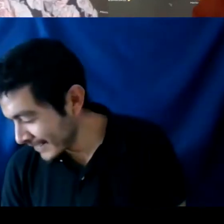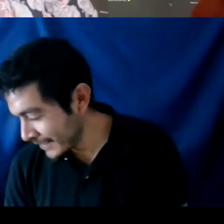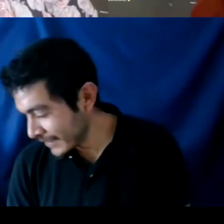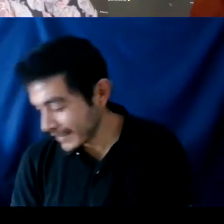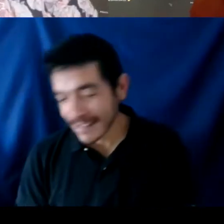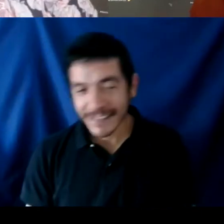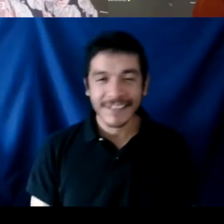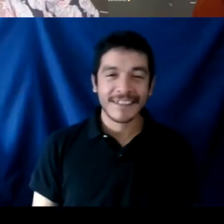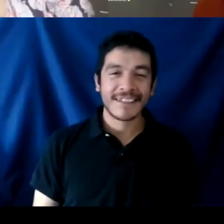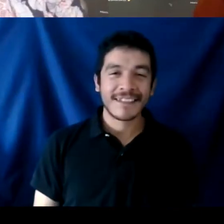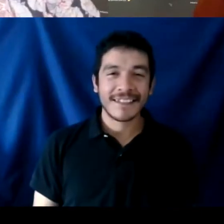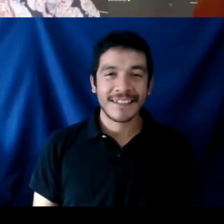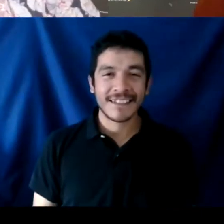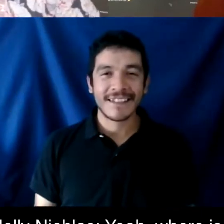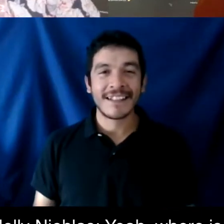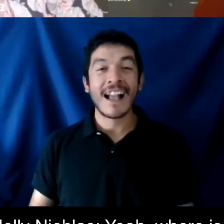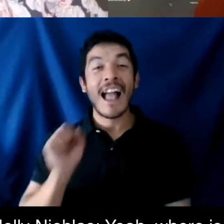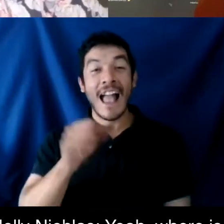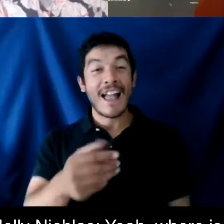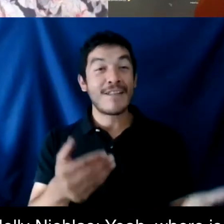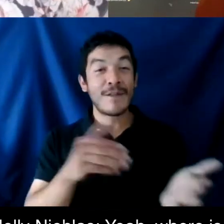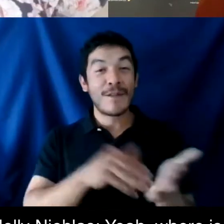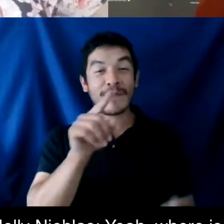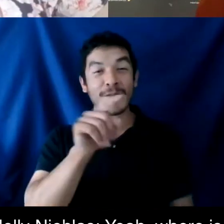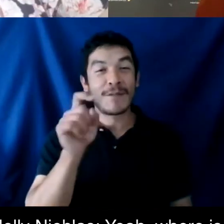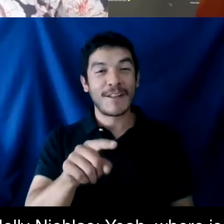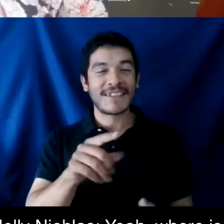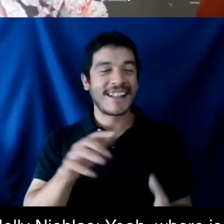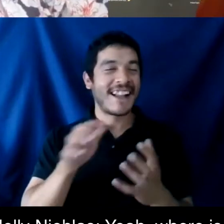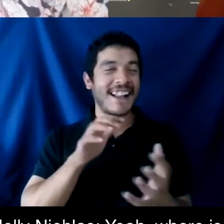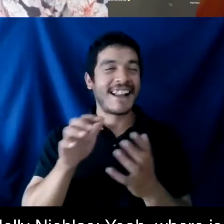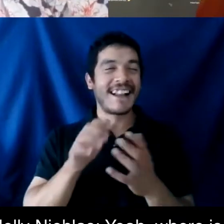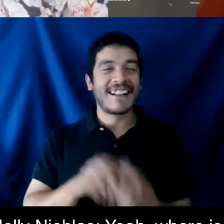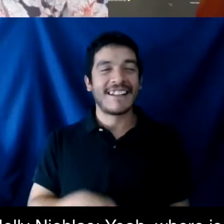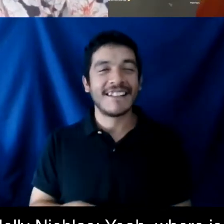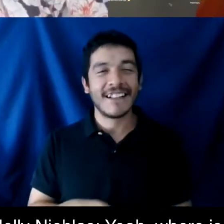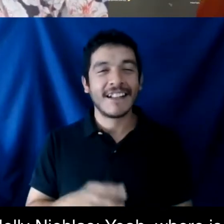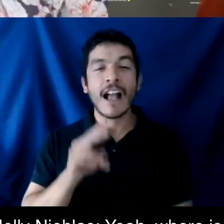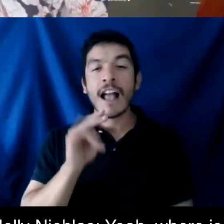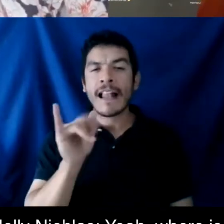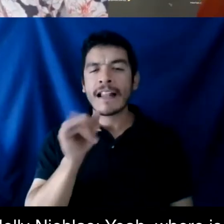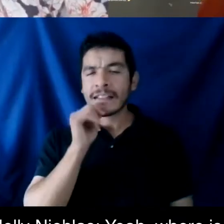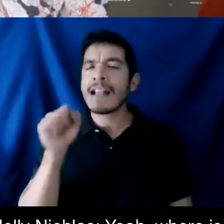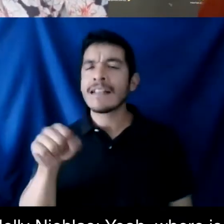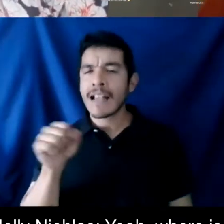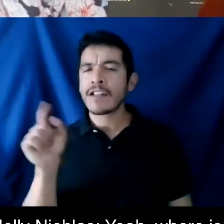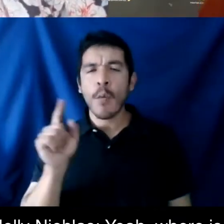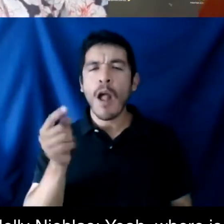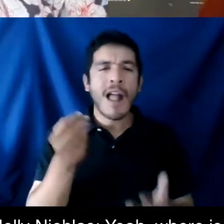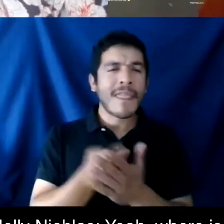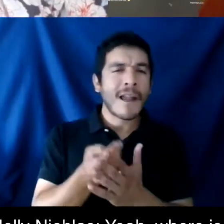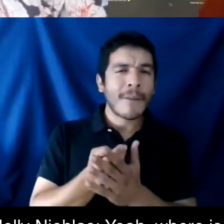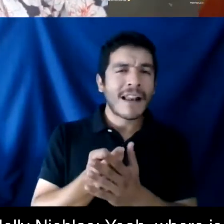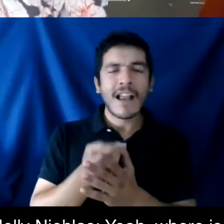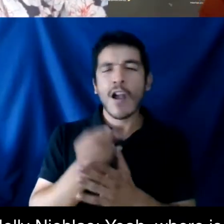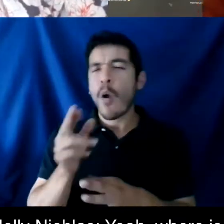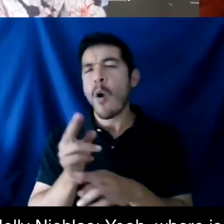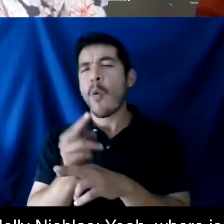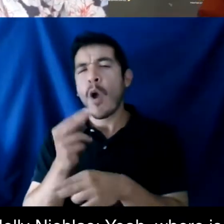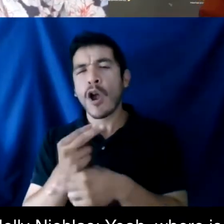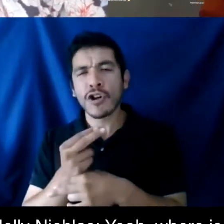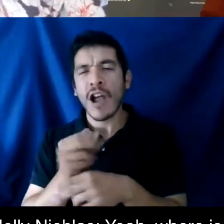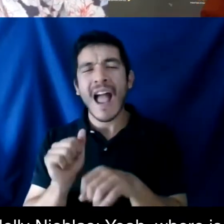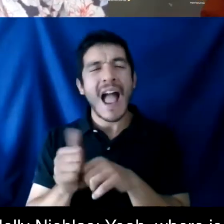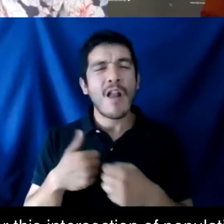So, can you repeat the question? Yeah. Where is the money / resources? How do we